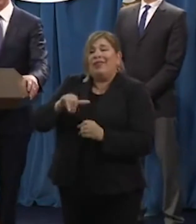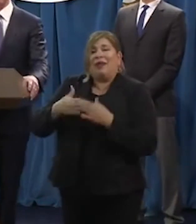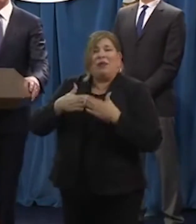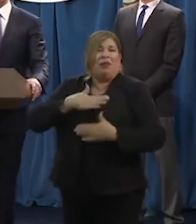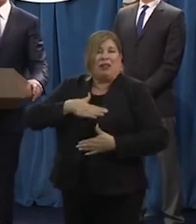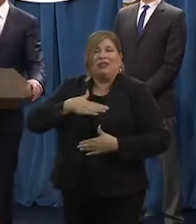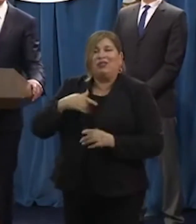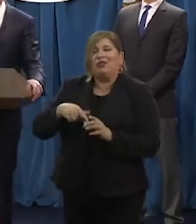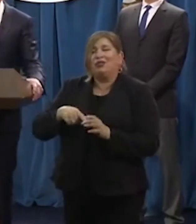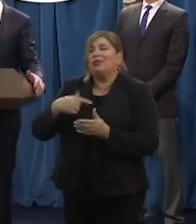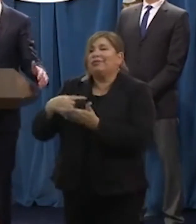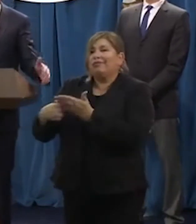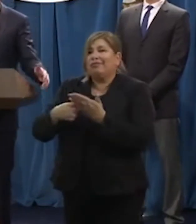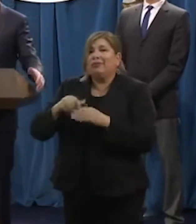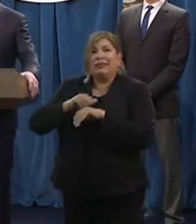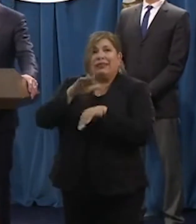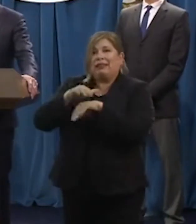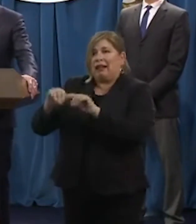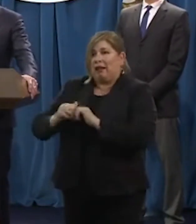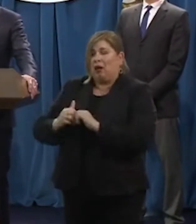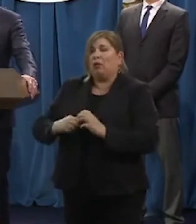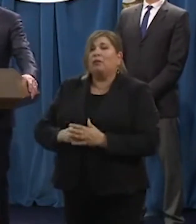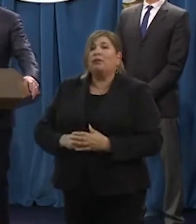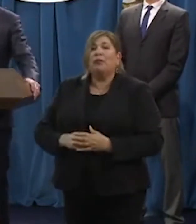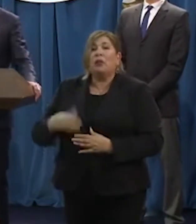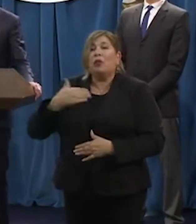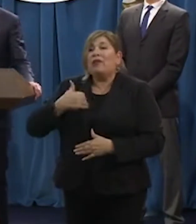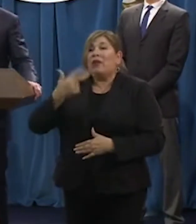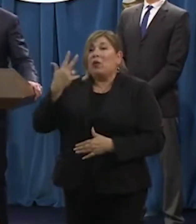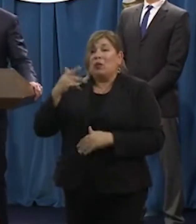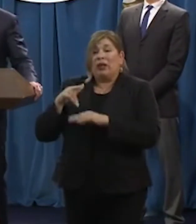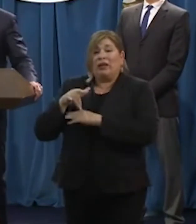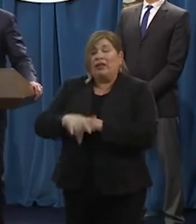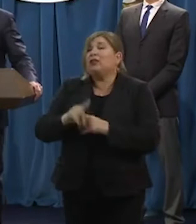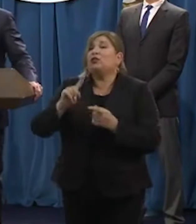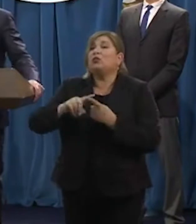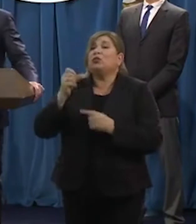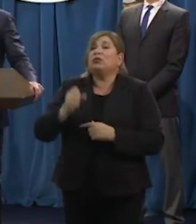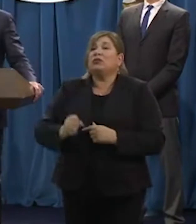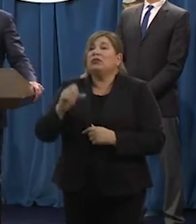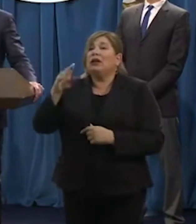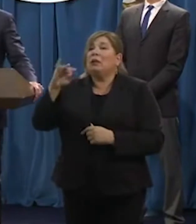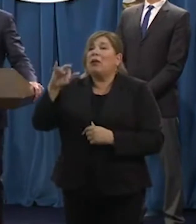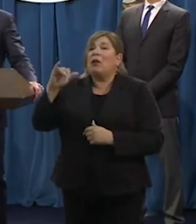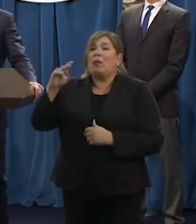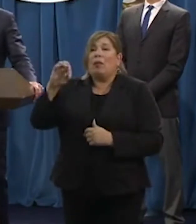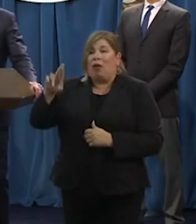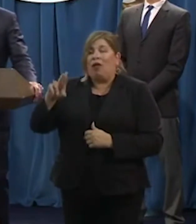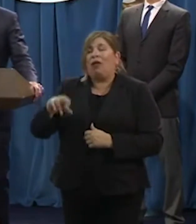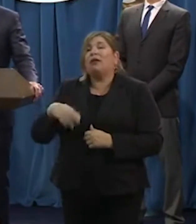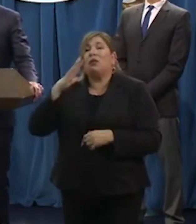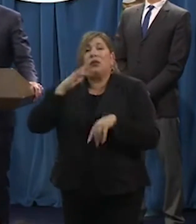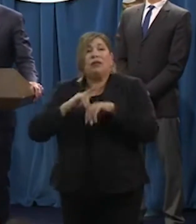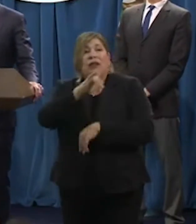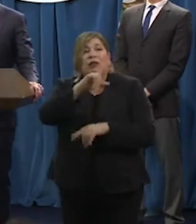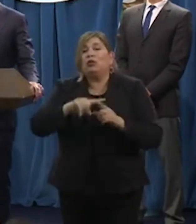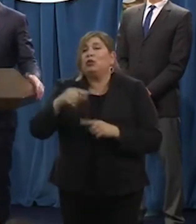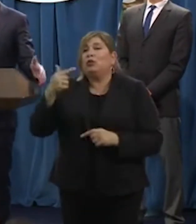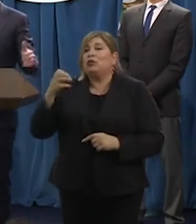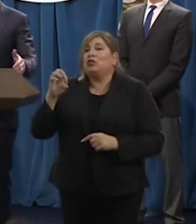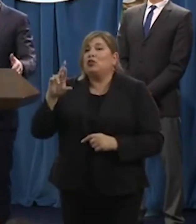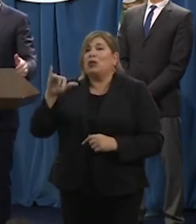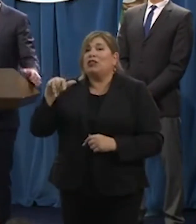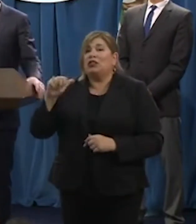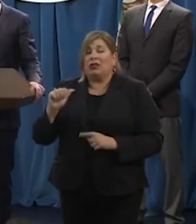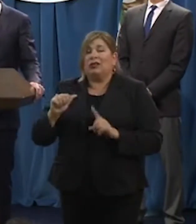three flights scheduled to Miramar today, one to Dobbins in Georgia. As you know, Lachlan is